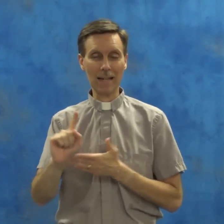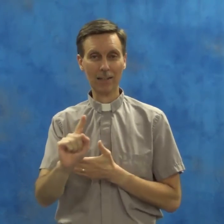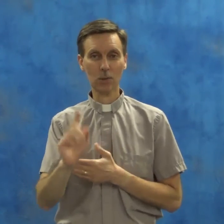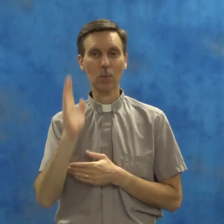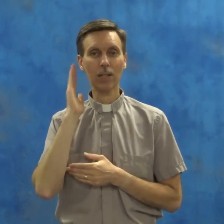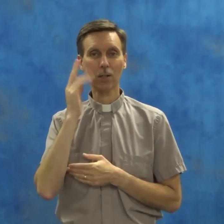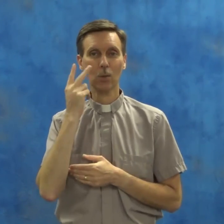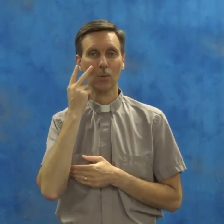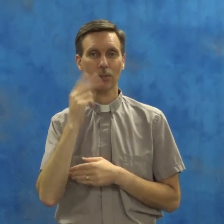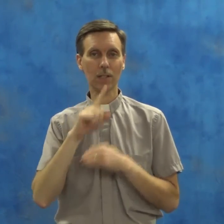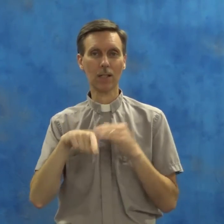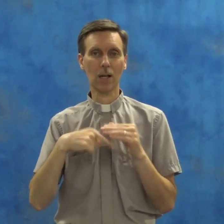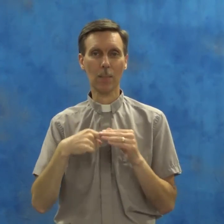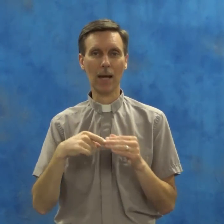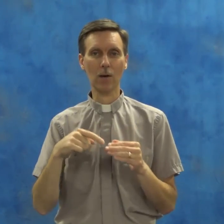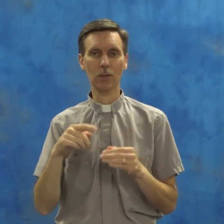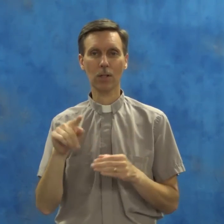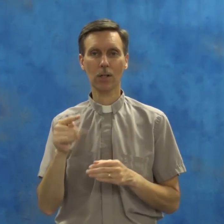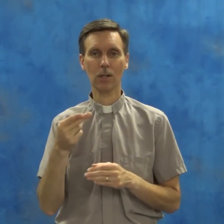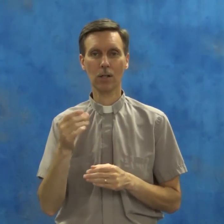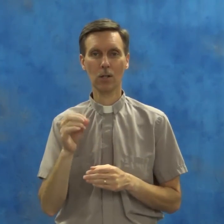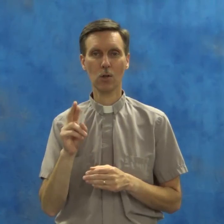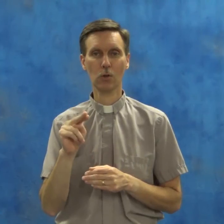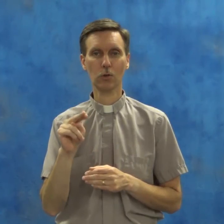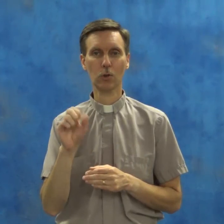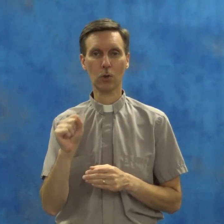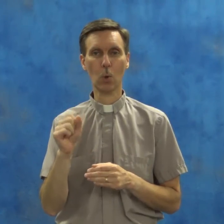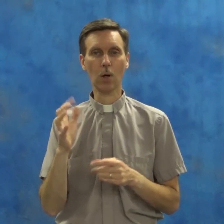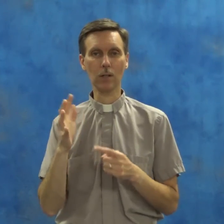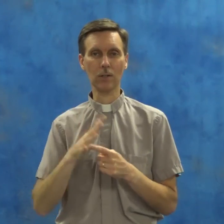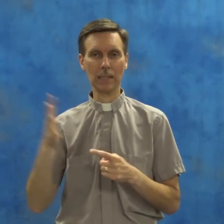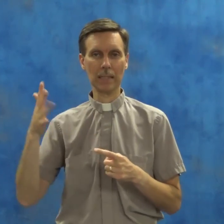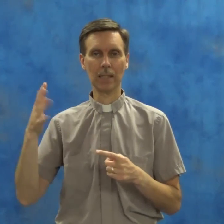Next week, we'll see about the thorns